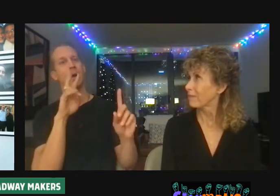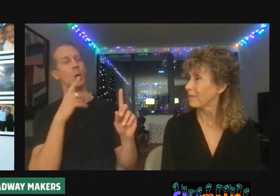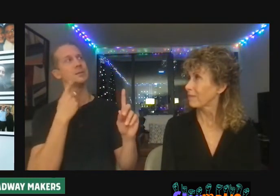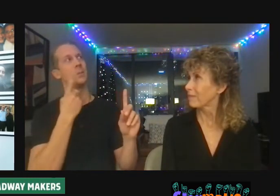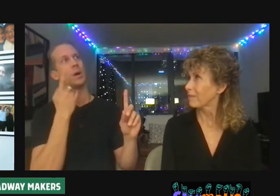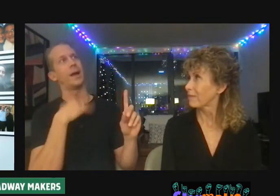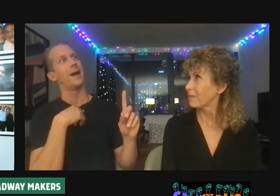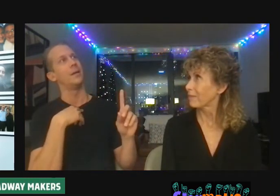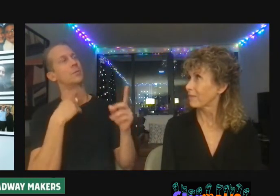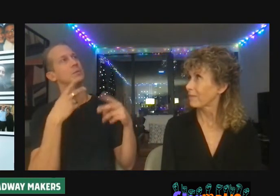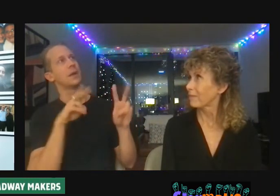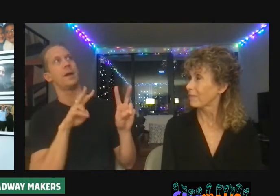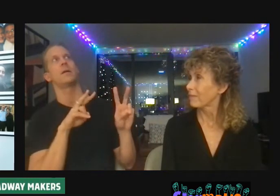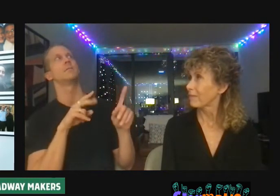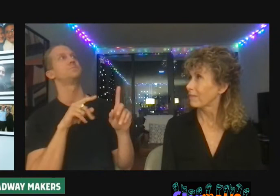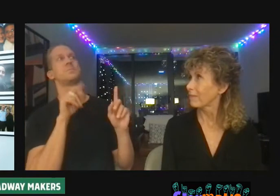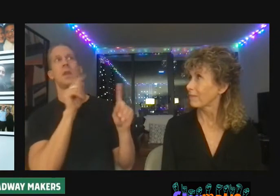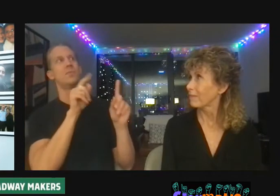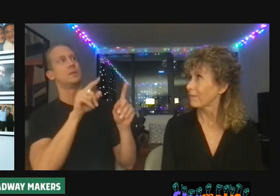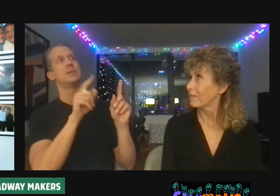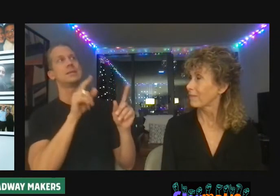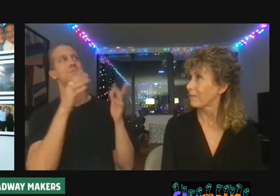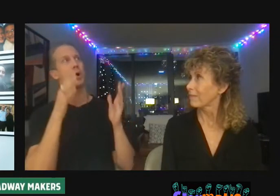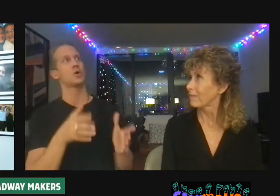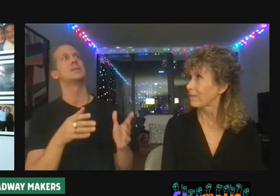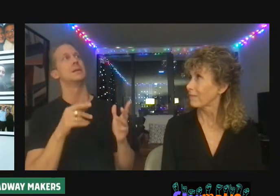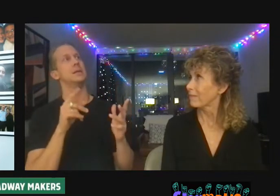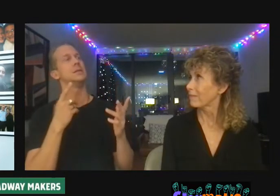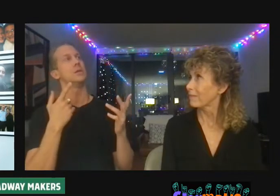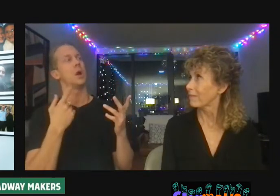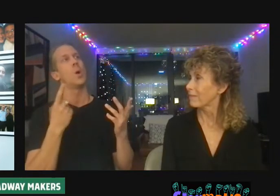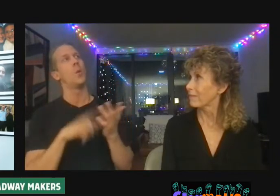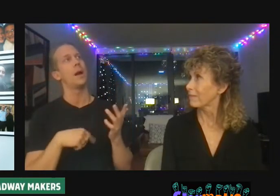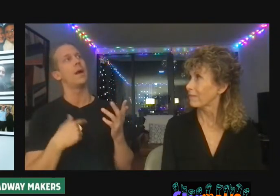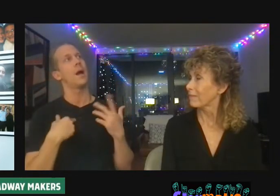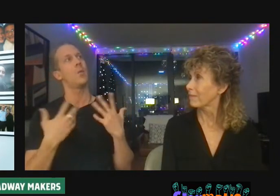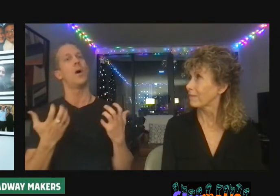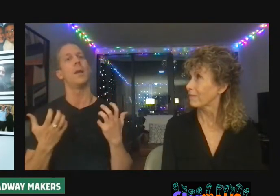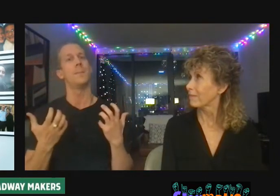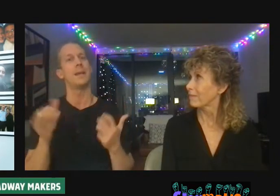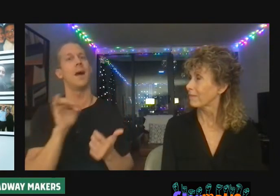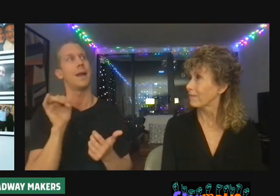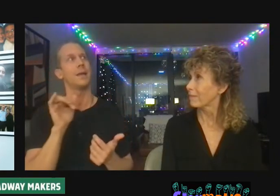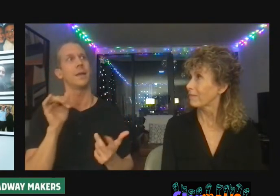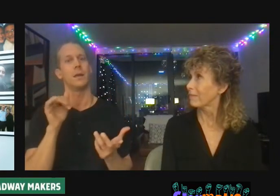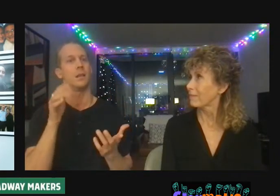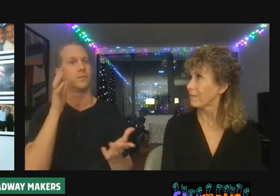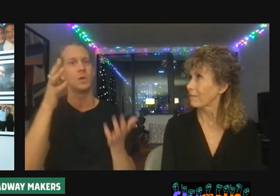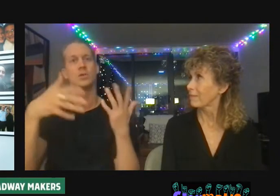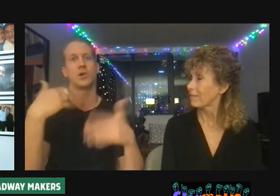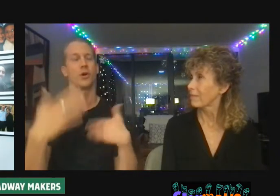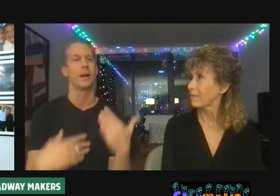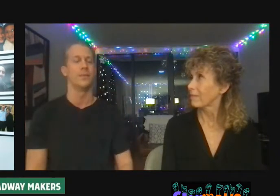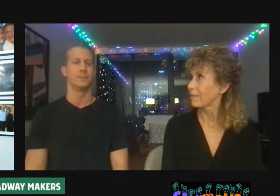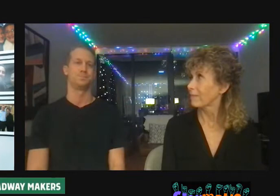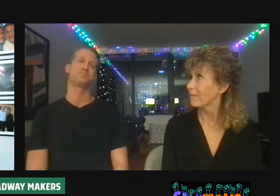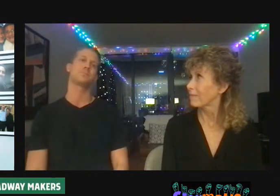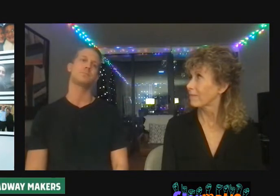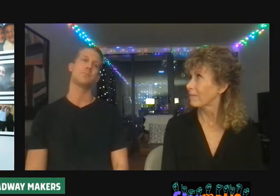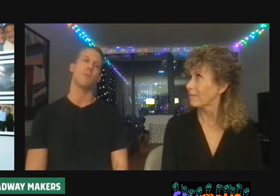my idol, someone I was like, this person is, you know, what I want to be like in the